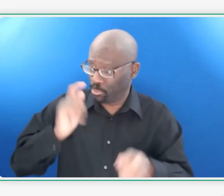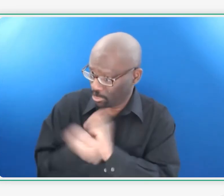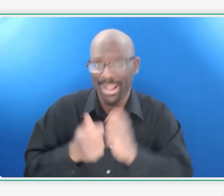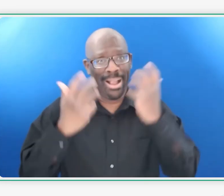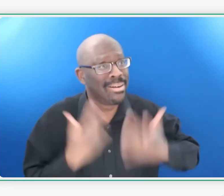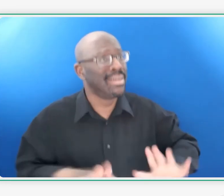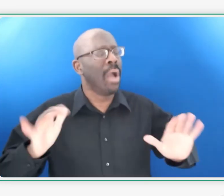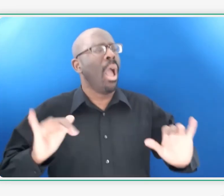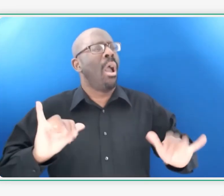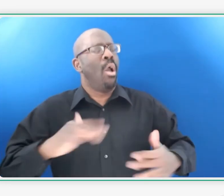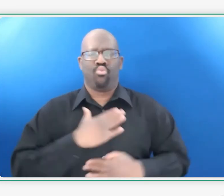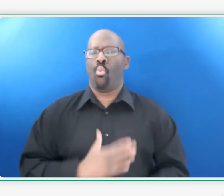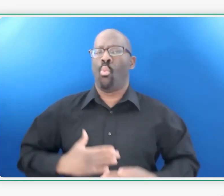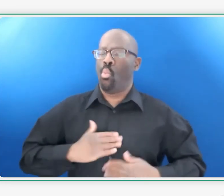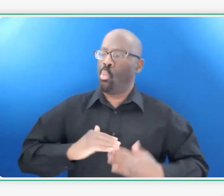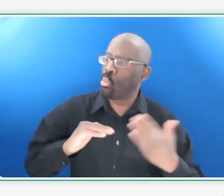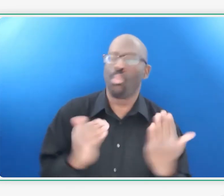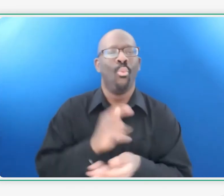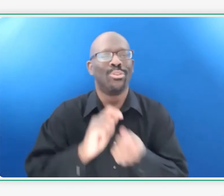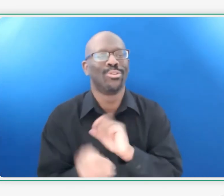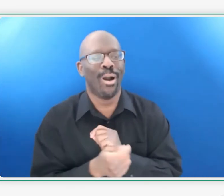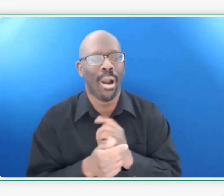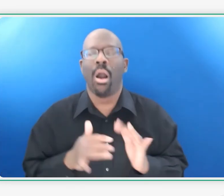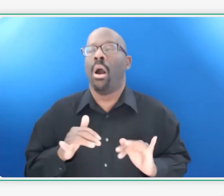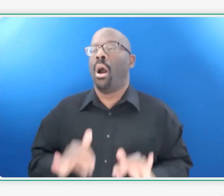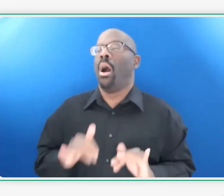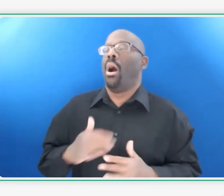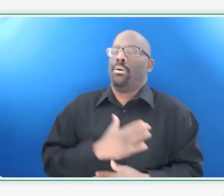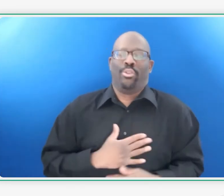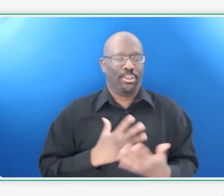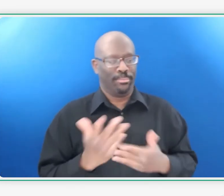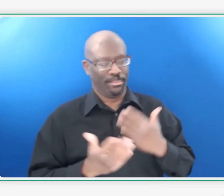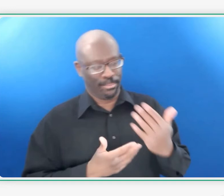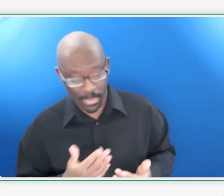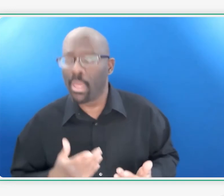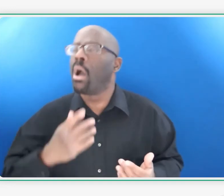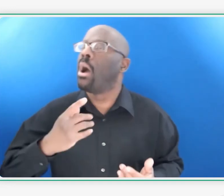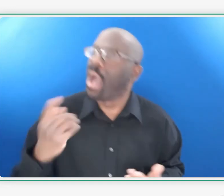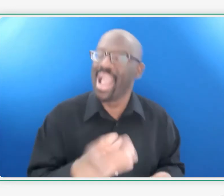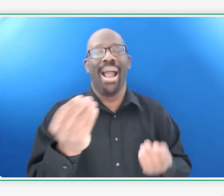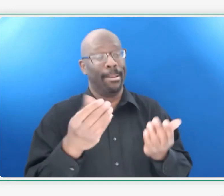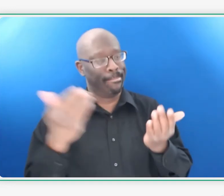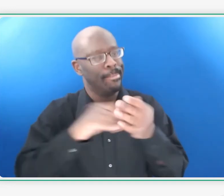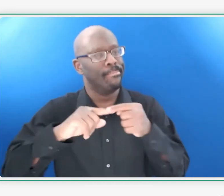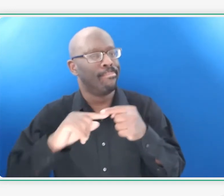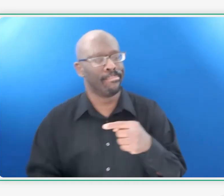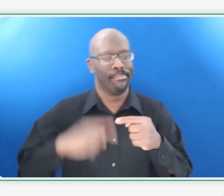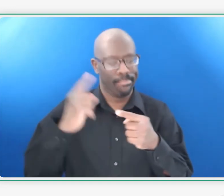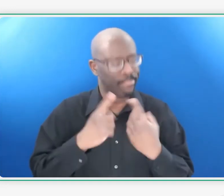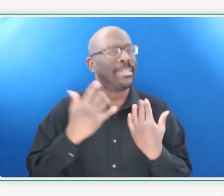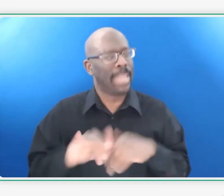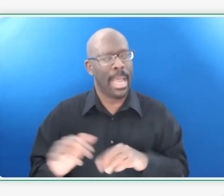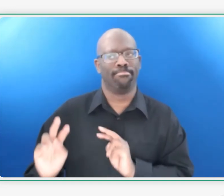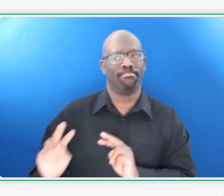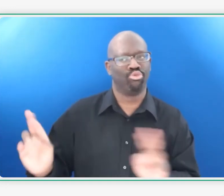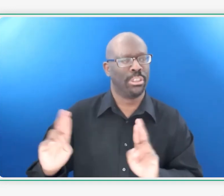ahead and be proactive because the cheese is always moving. And as we get used to that process, we can begin to enjoy the